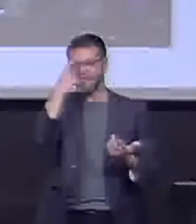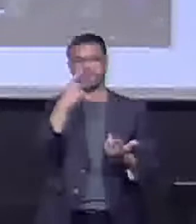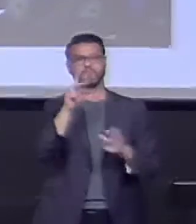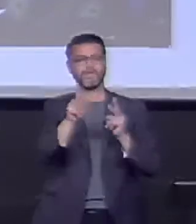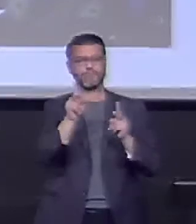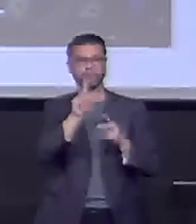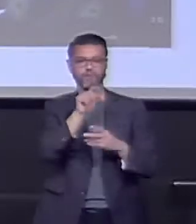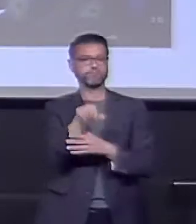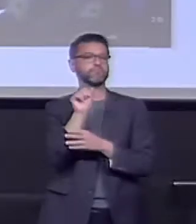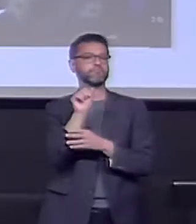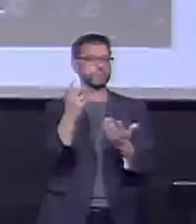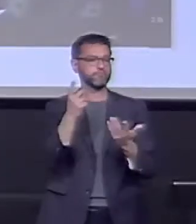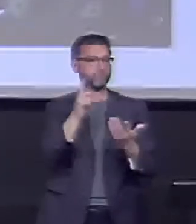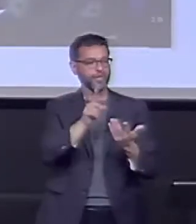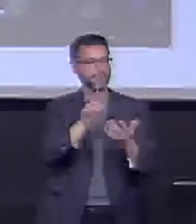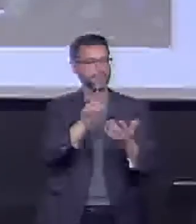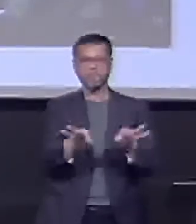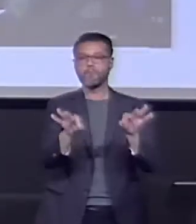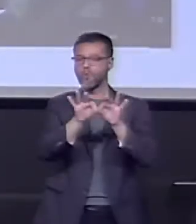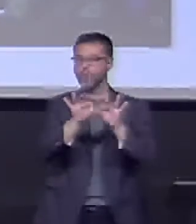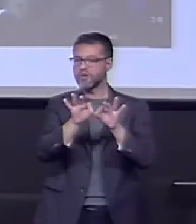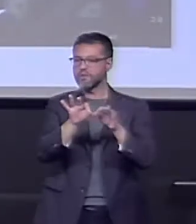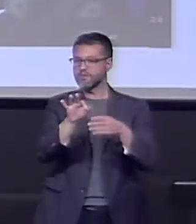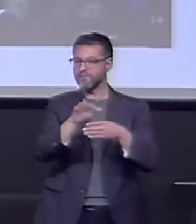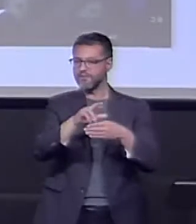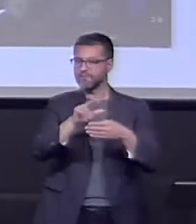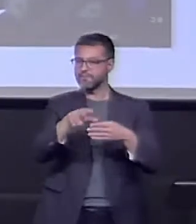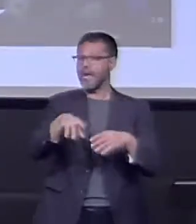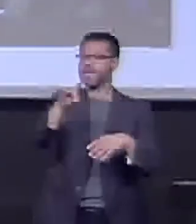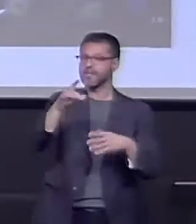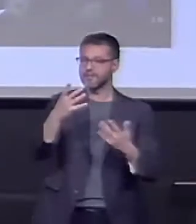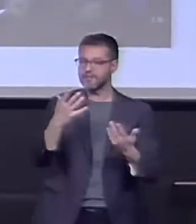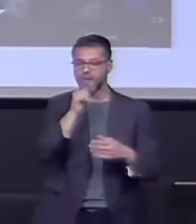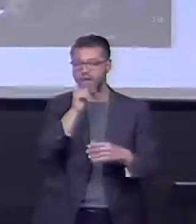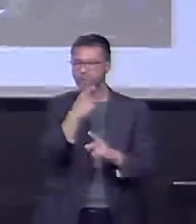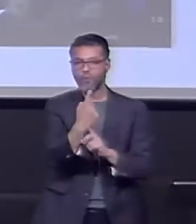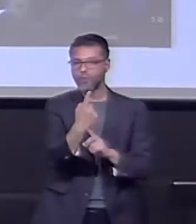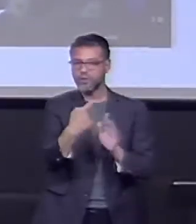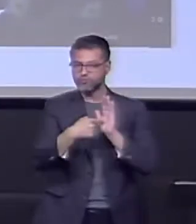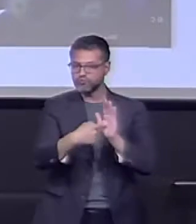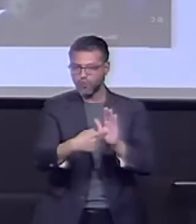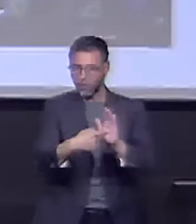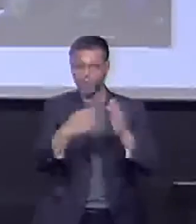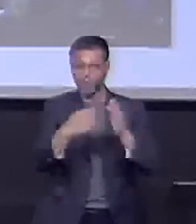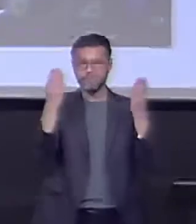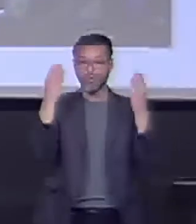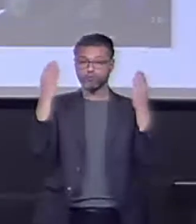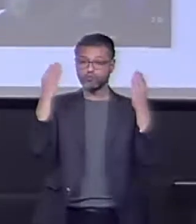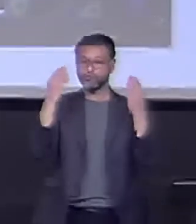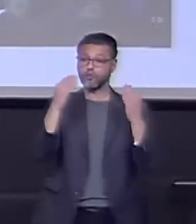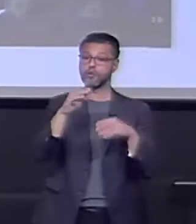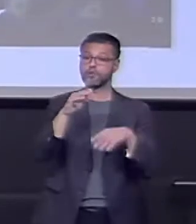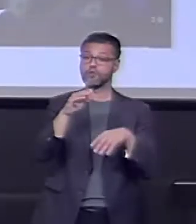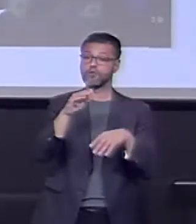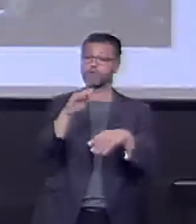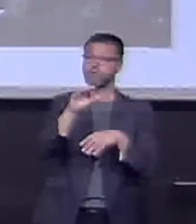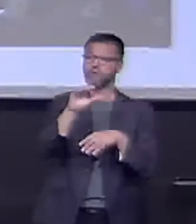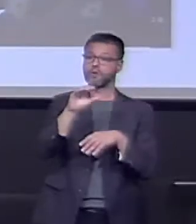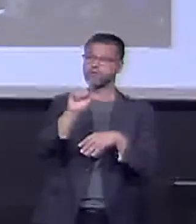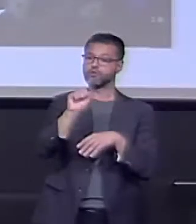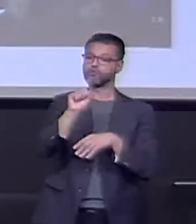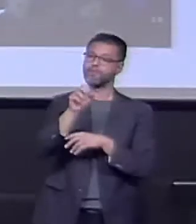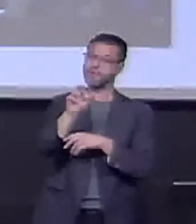was a very important finding that not only did it show that posterior superior temporal cortex was probably multisensory,